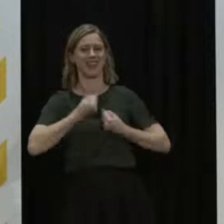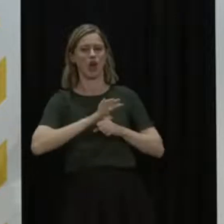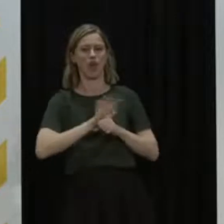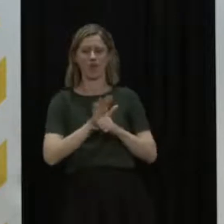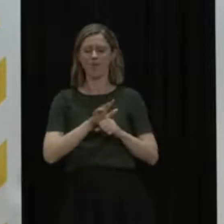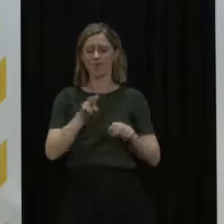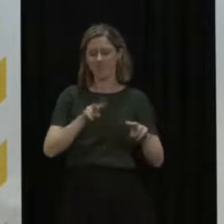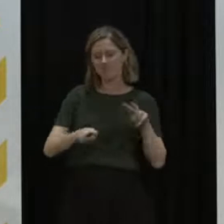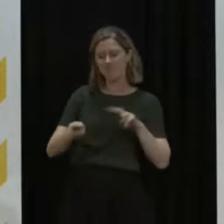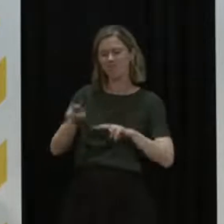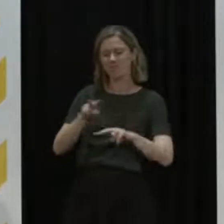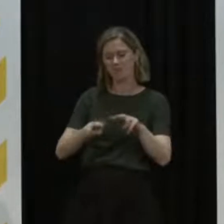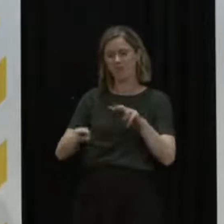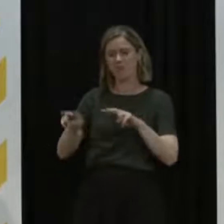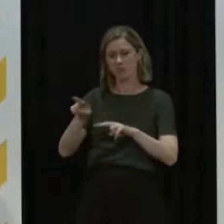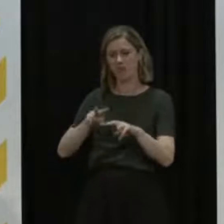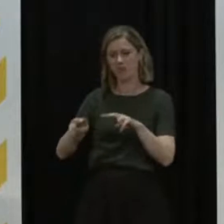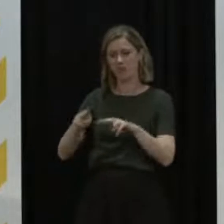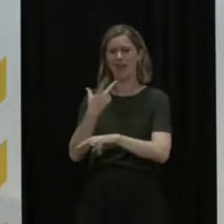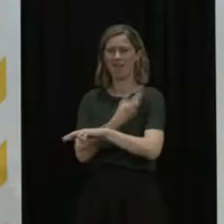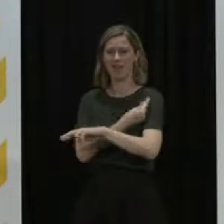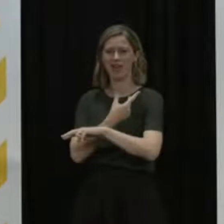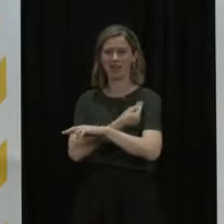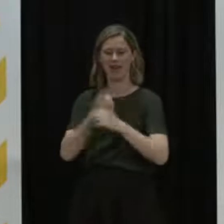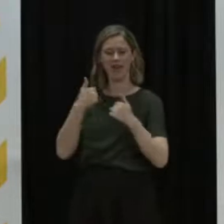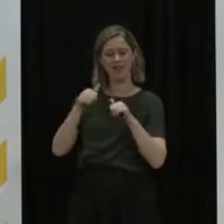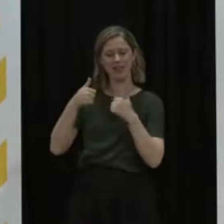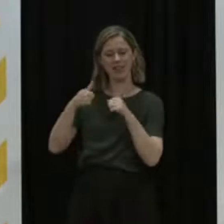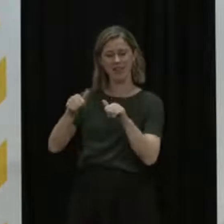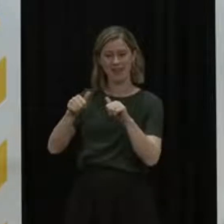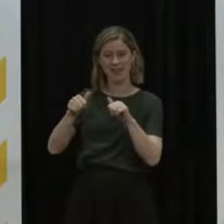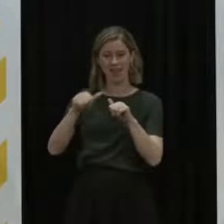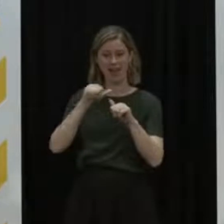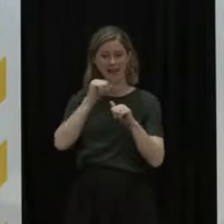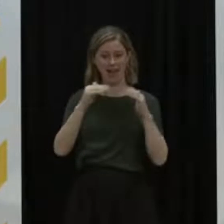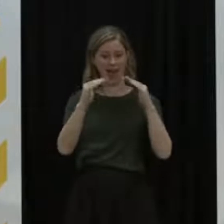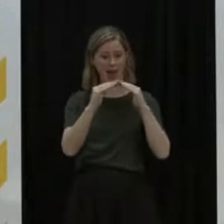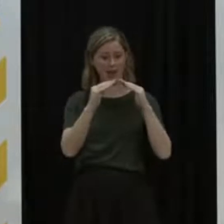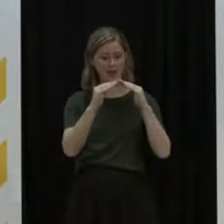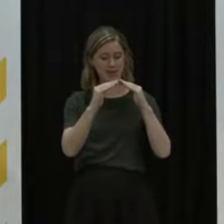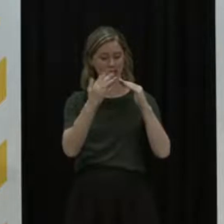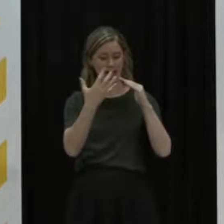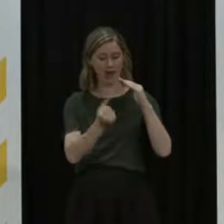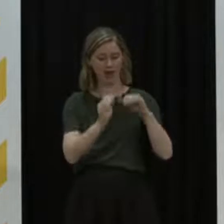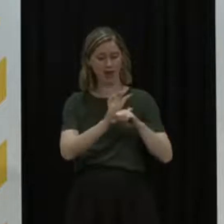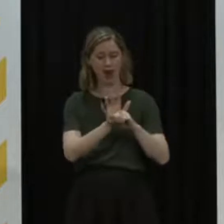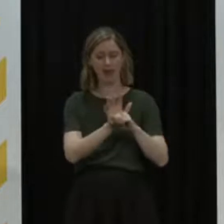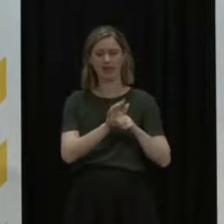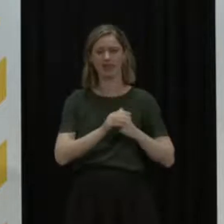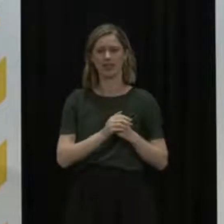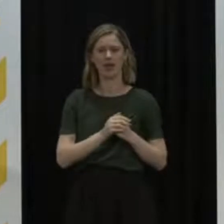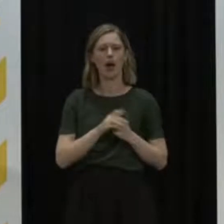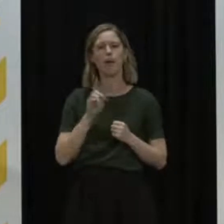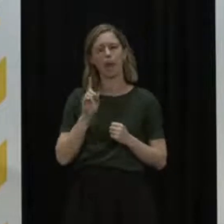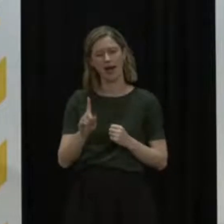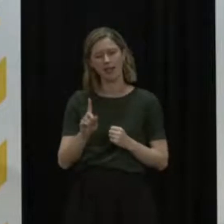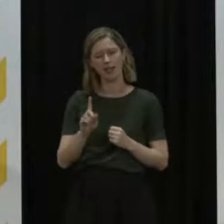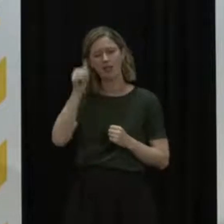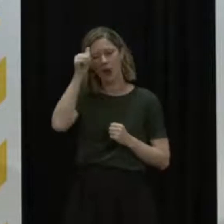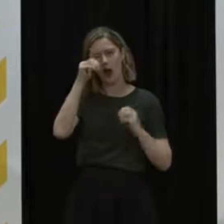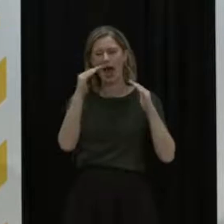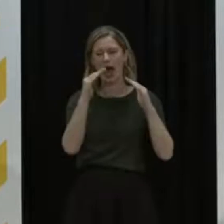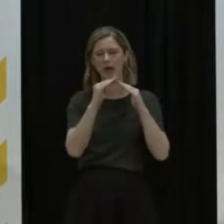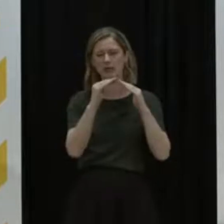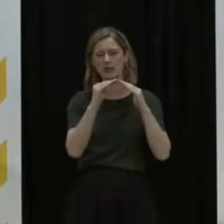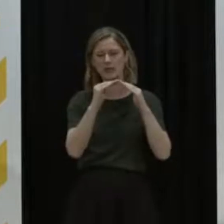So we are seeing that effect of vaccination even in a household situation, but acknowledging that in a household